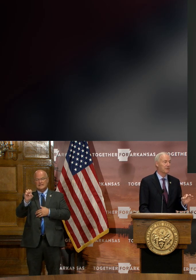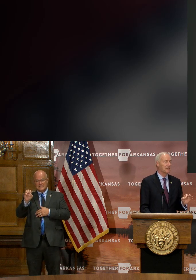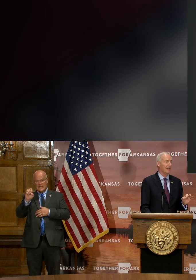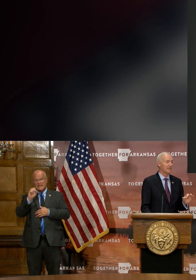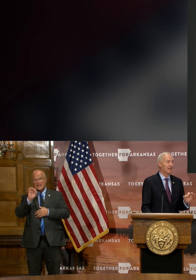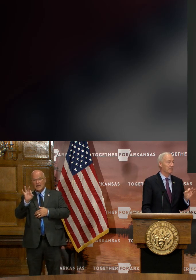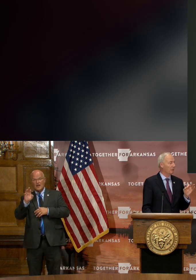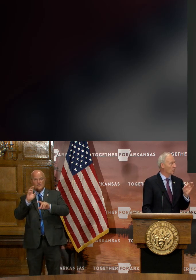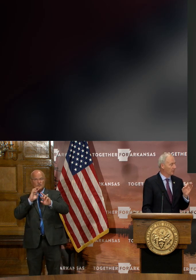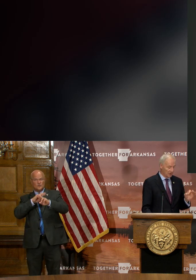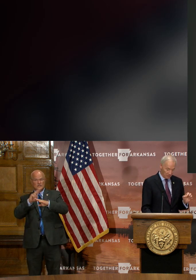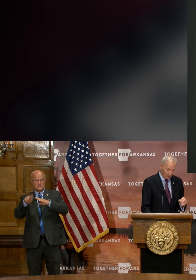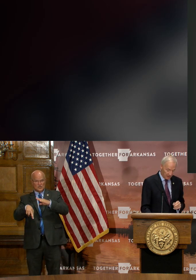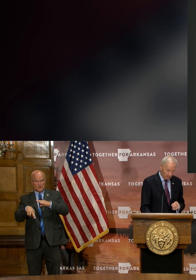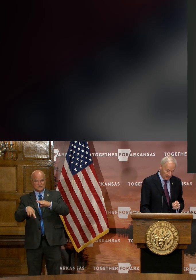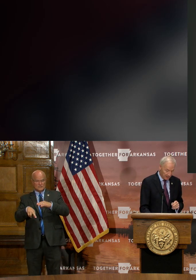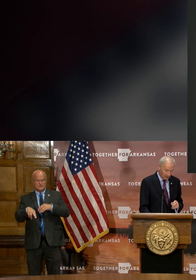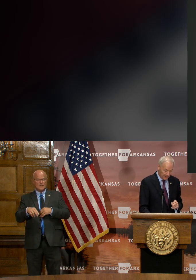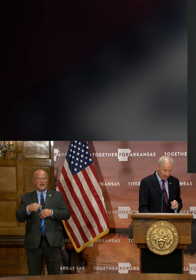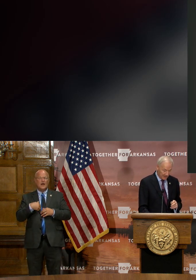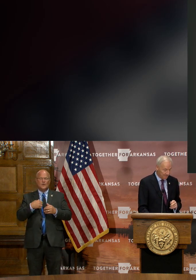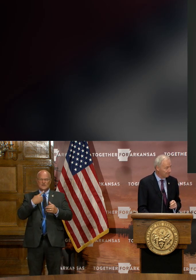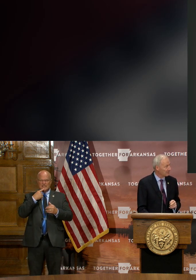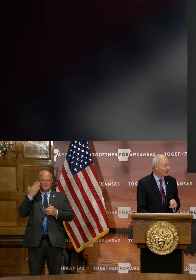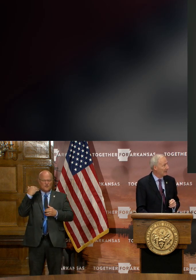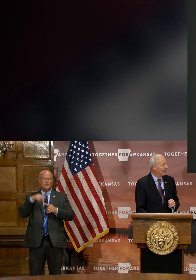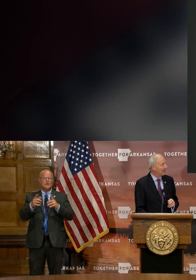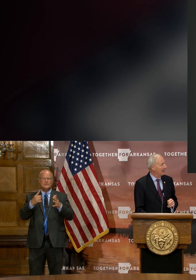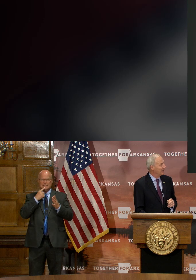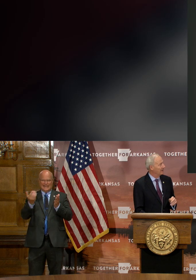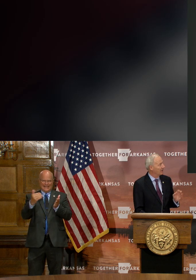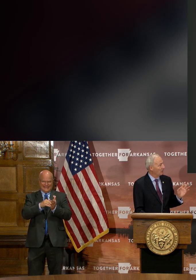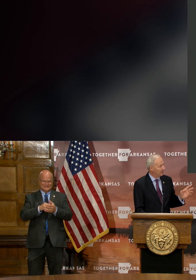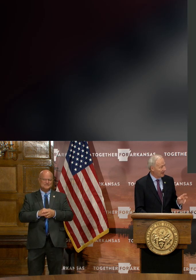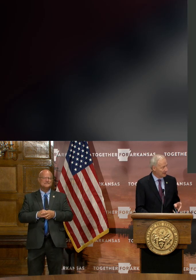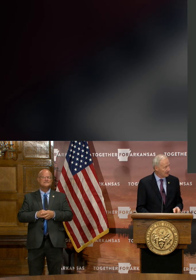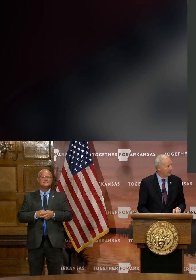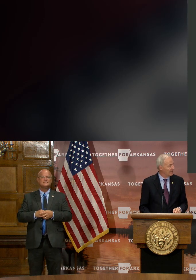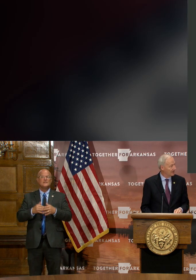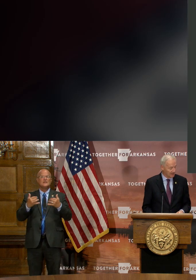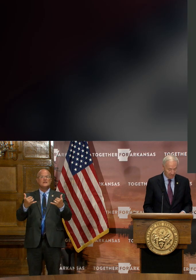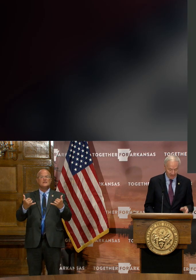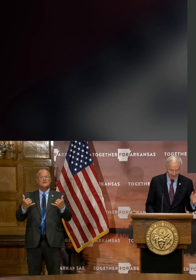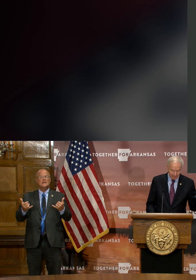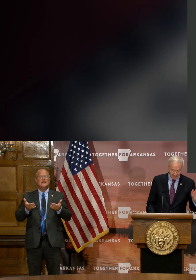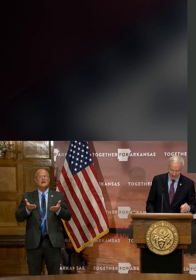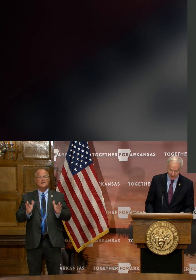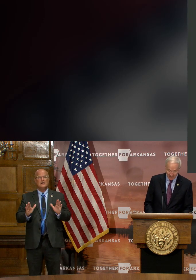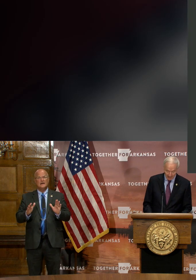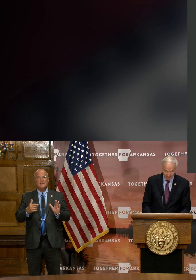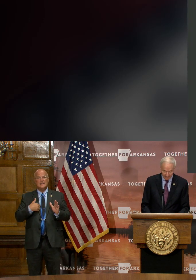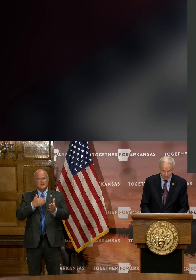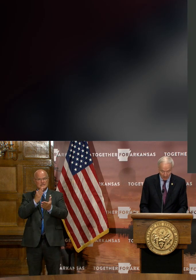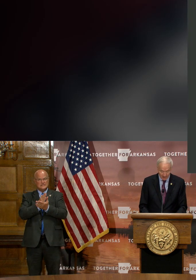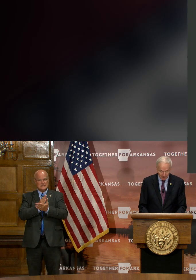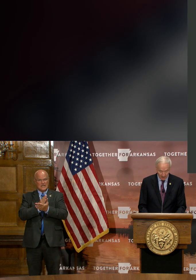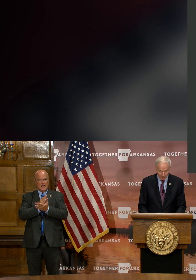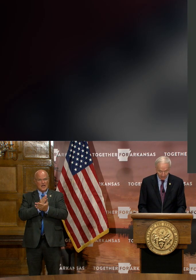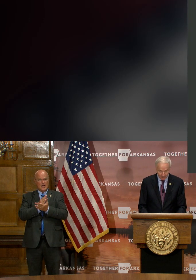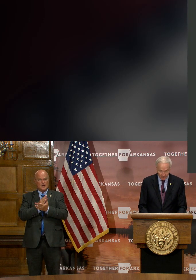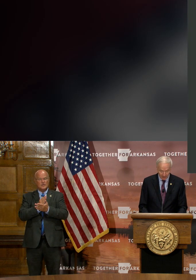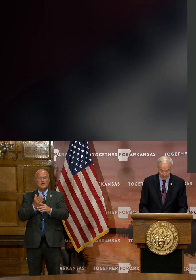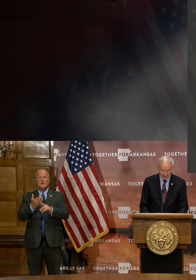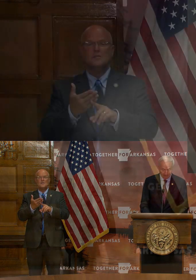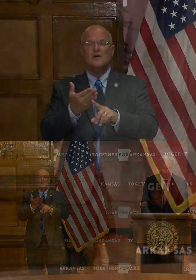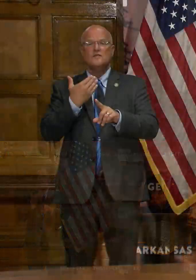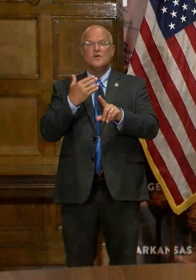we've emphasized that before, but just wanted to reiterate that. And with that, let me stop, and before I turn it